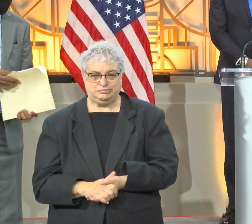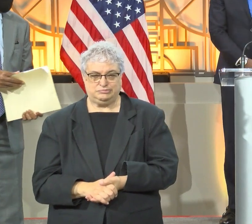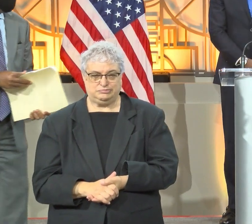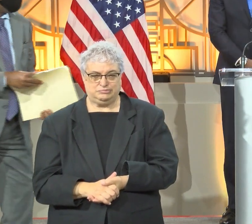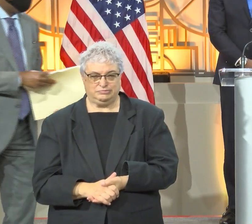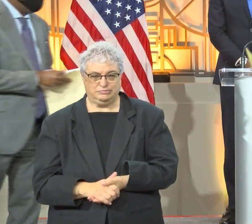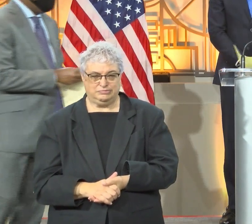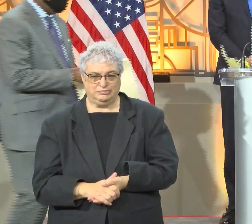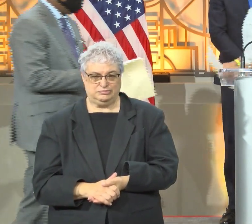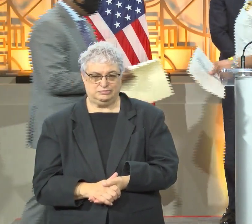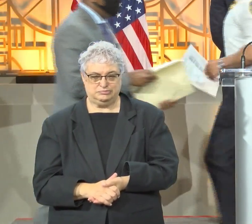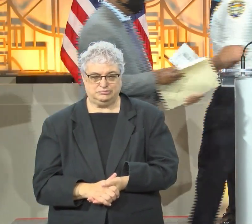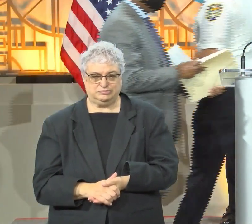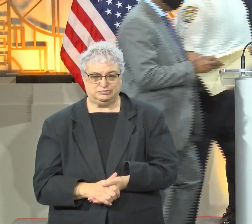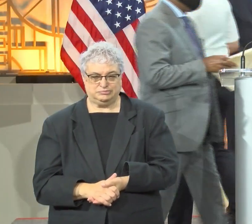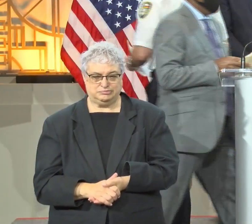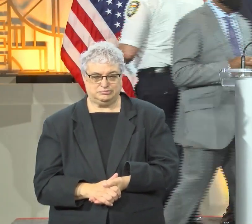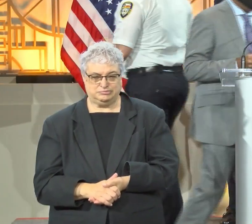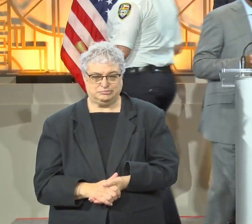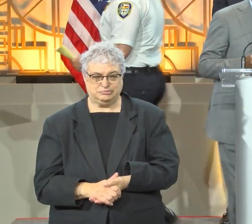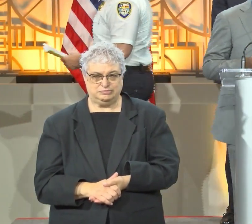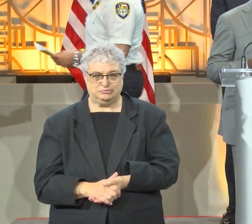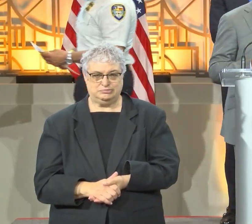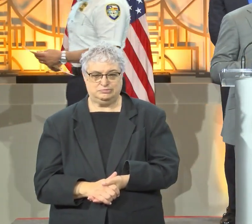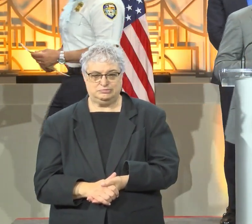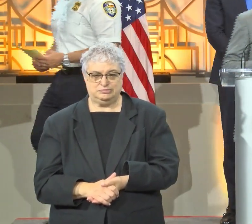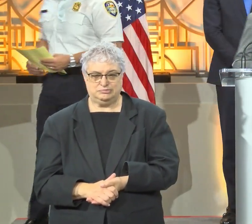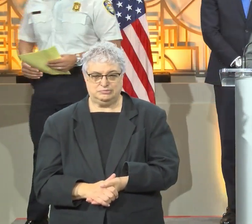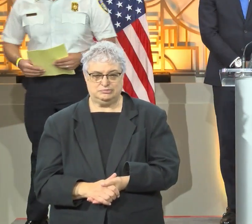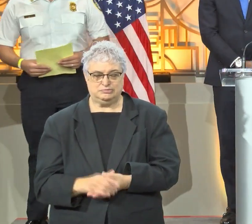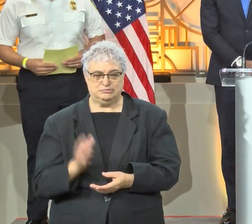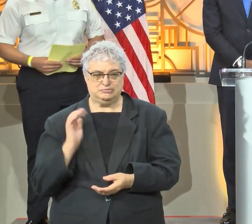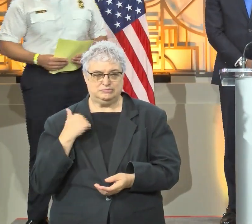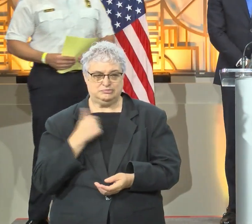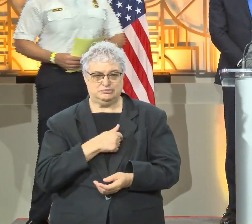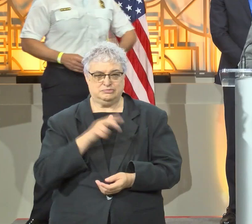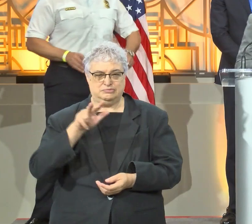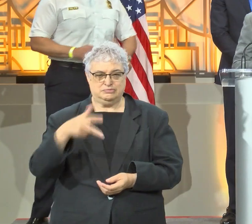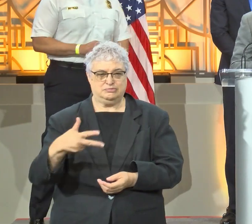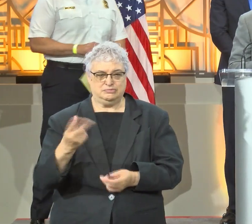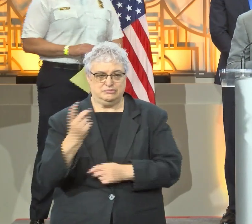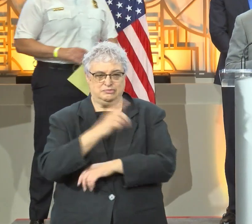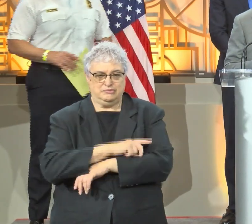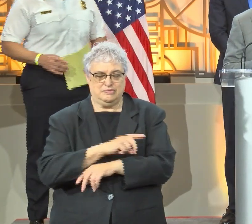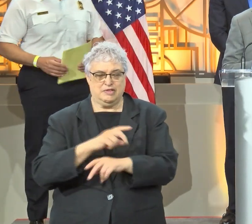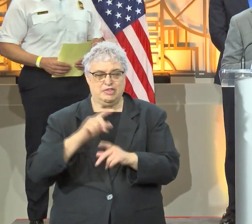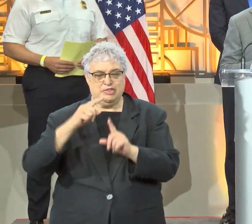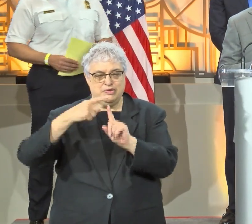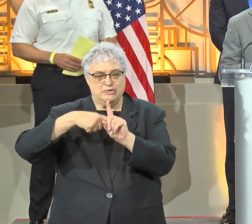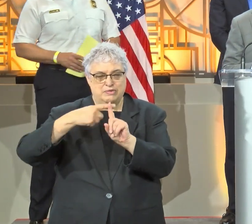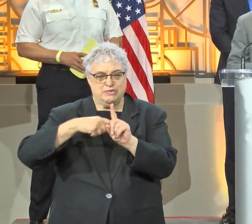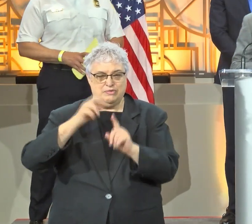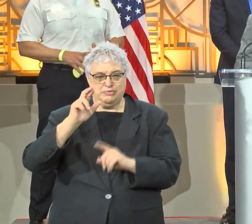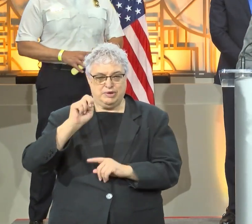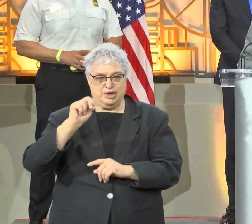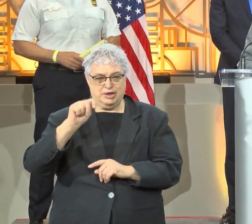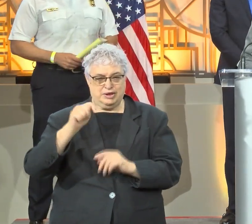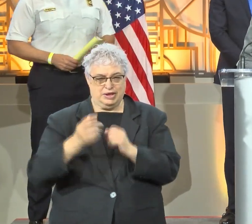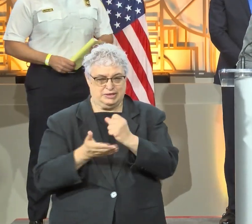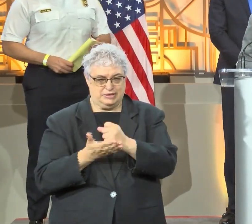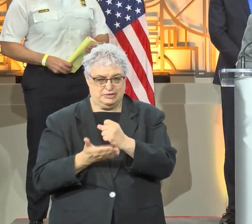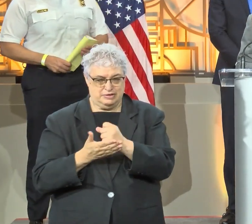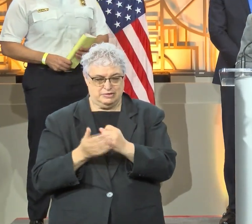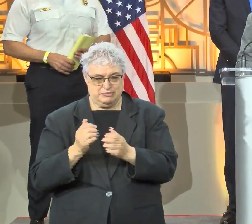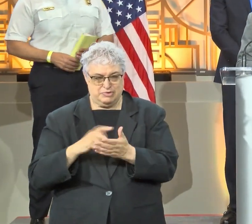That's my report, Mayor. Thank you. Thank you. And we're in the third day of the rental assistance program. As of